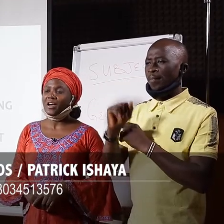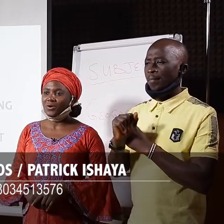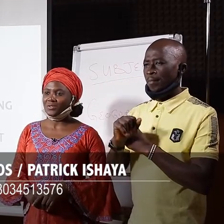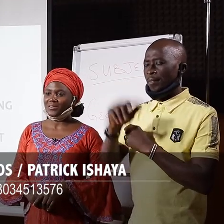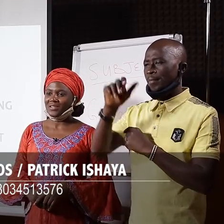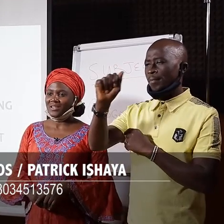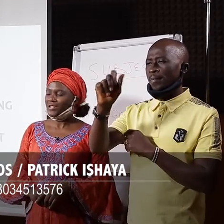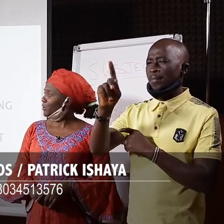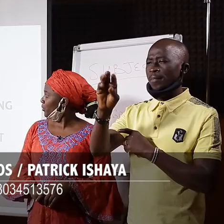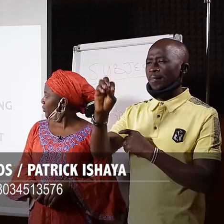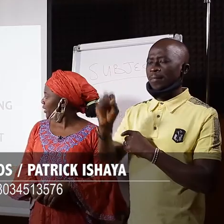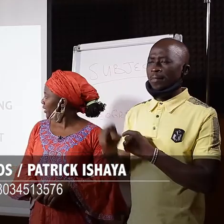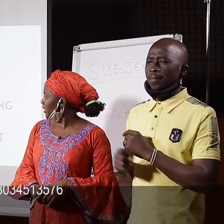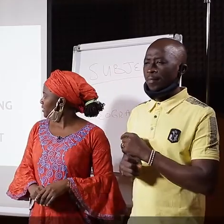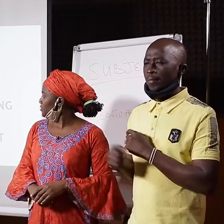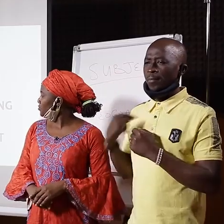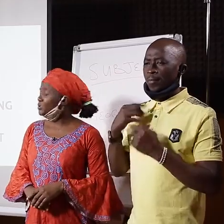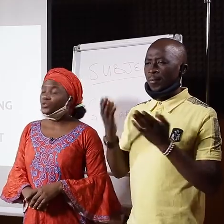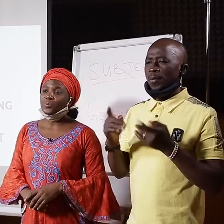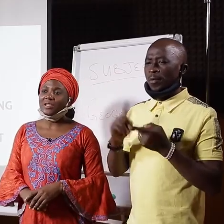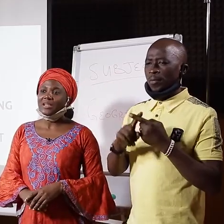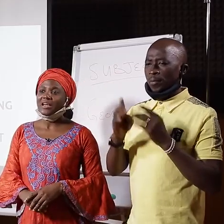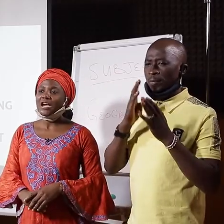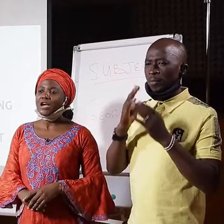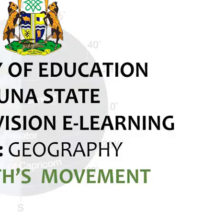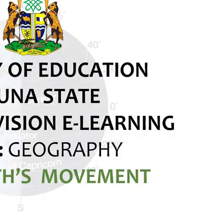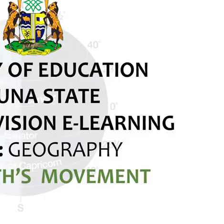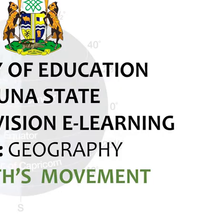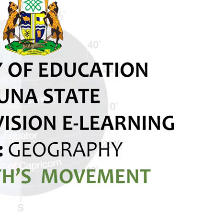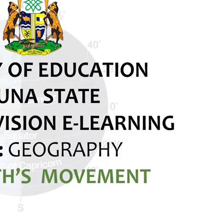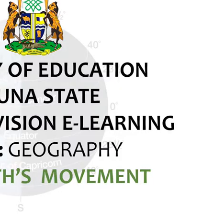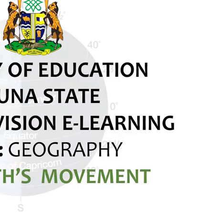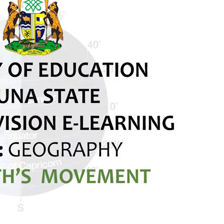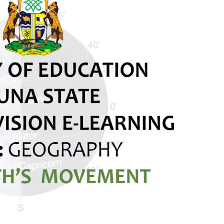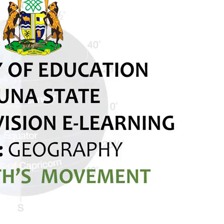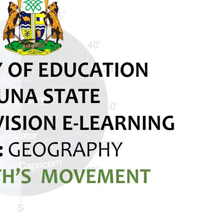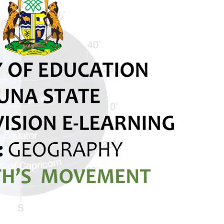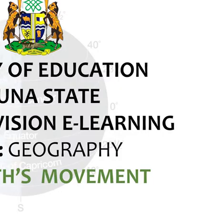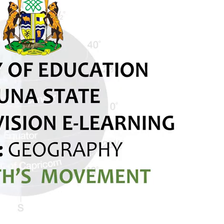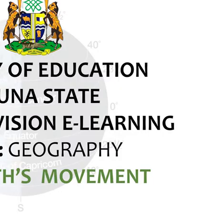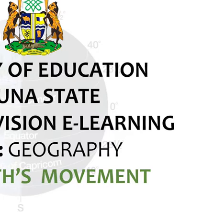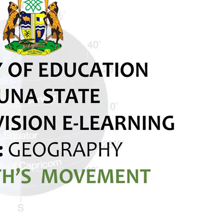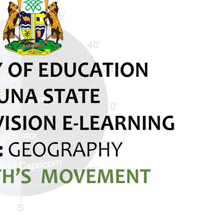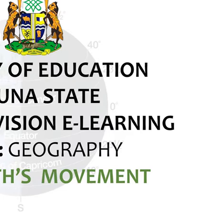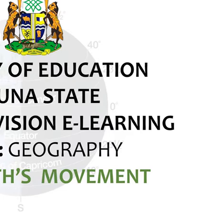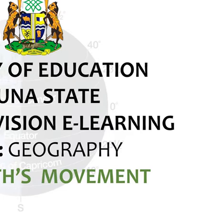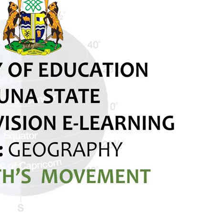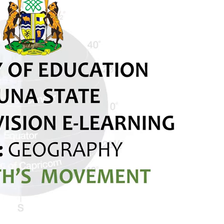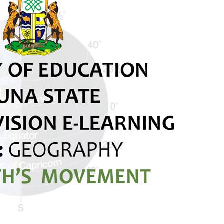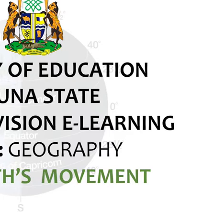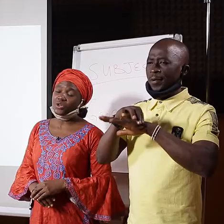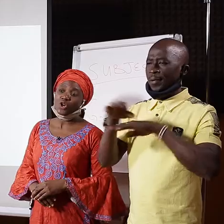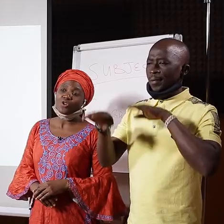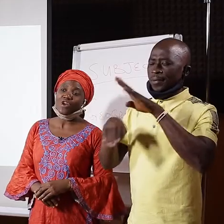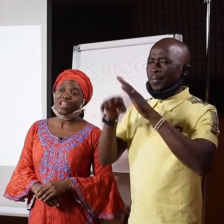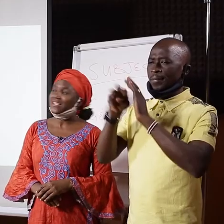Jeremiah Akos. We're here to treat the topic Earth's movement. Earth's